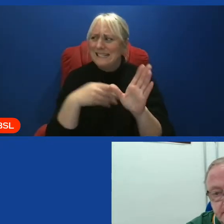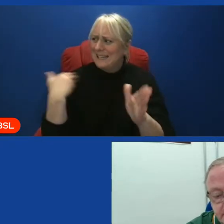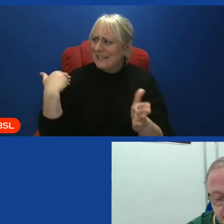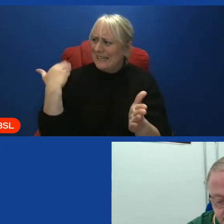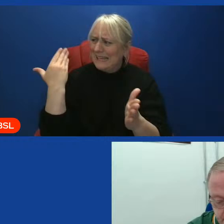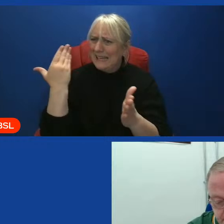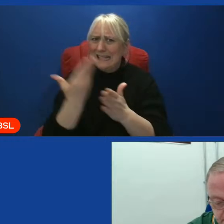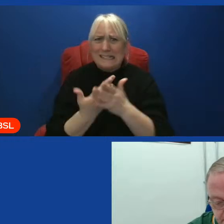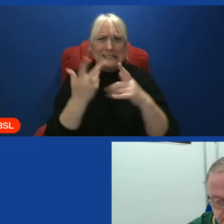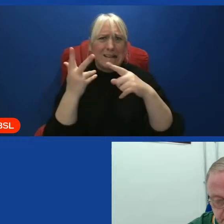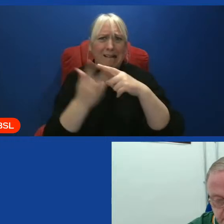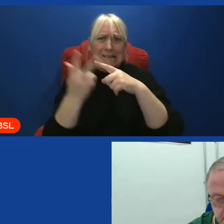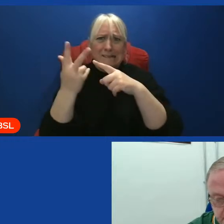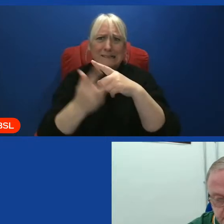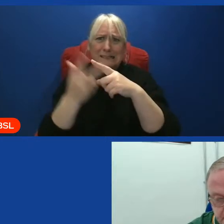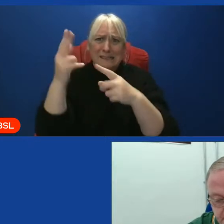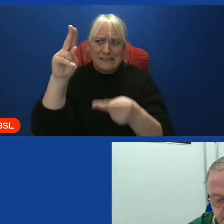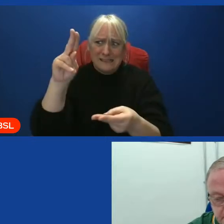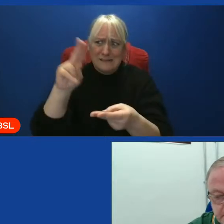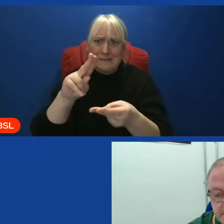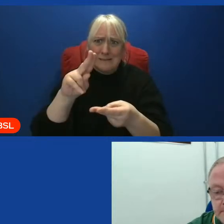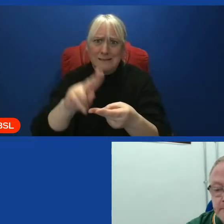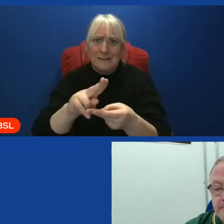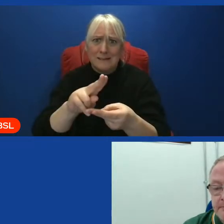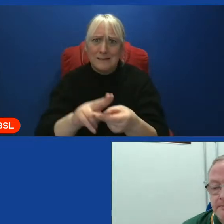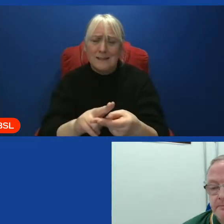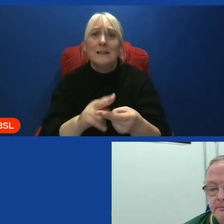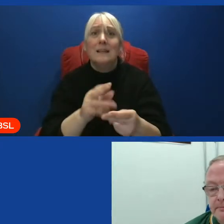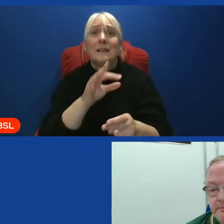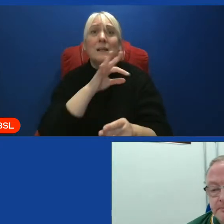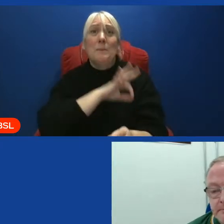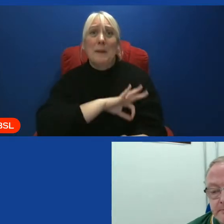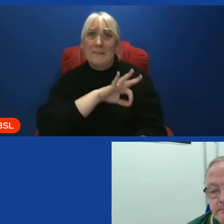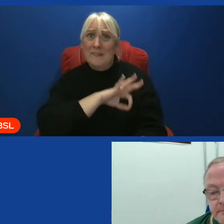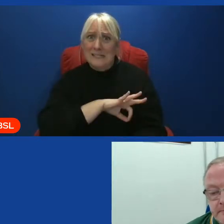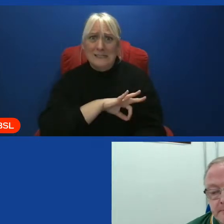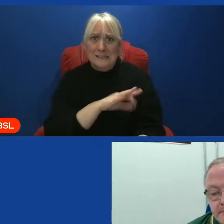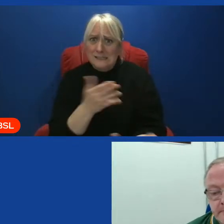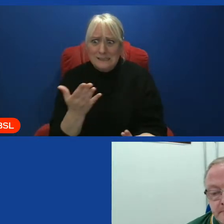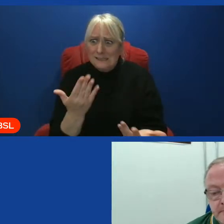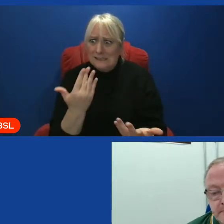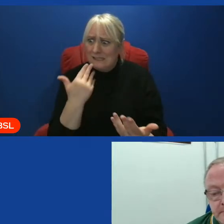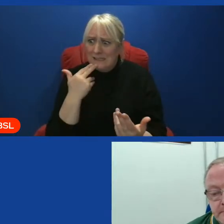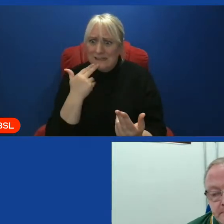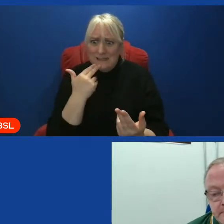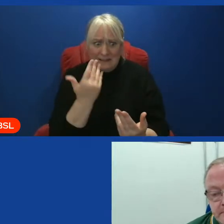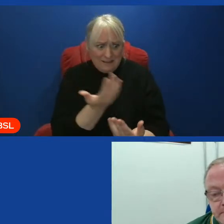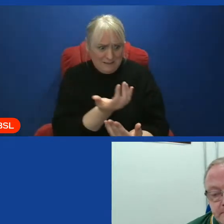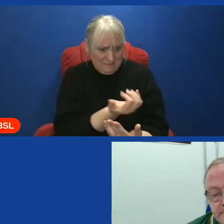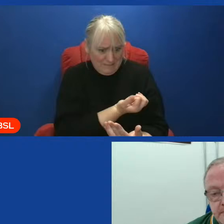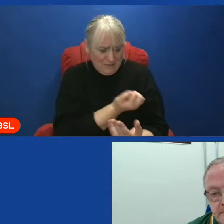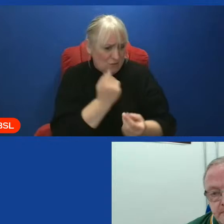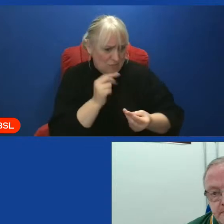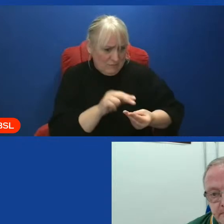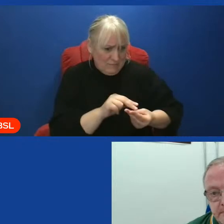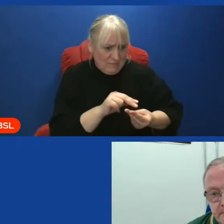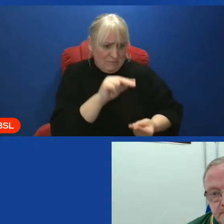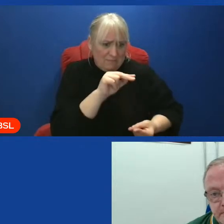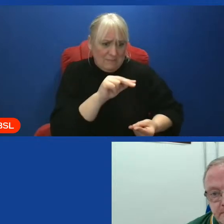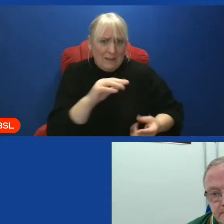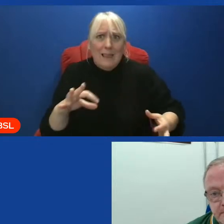and cuts, where benefits haven't risen in line with inflation.